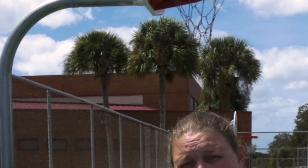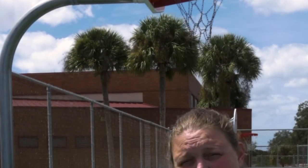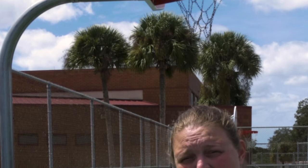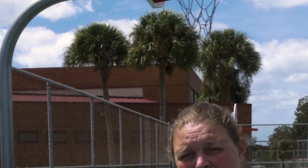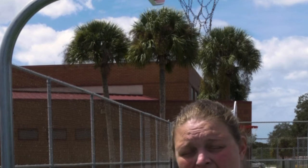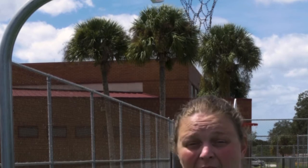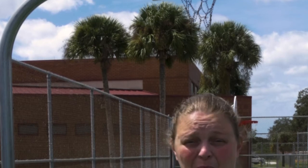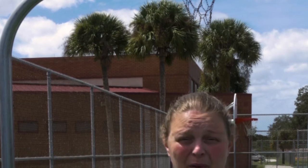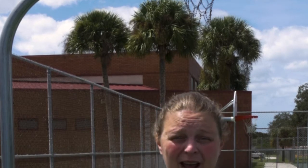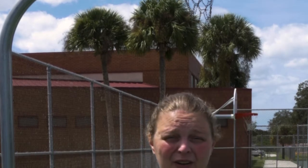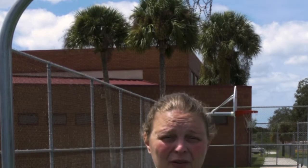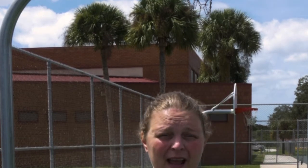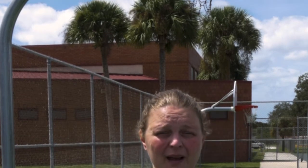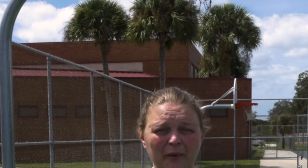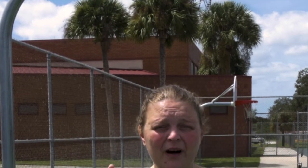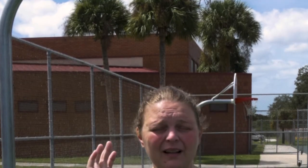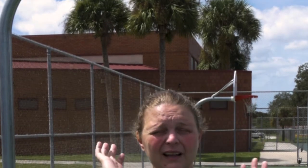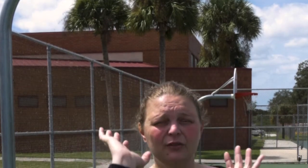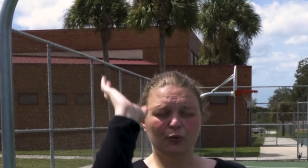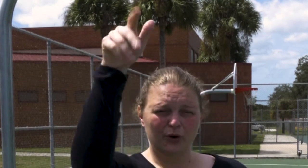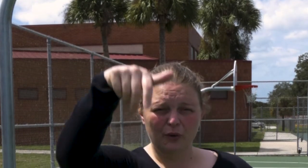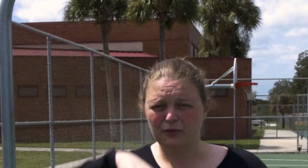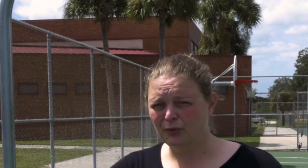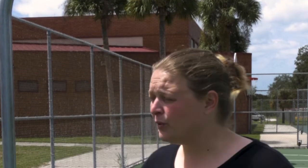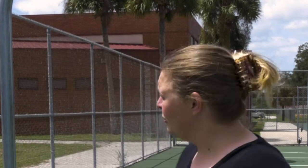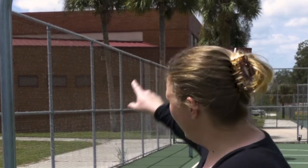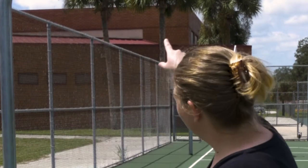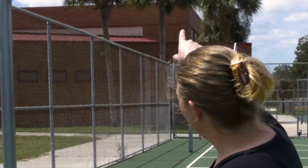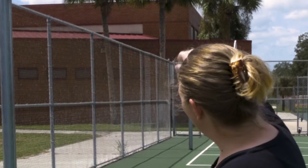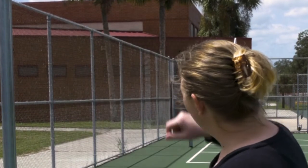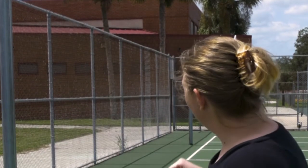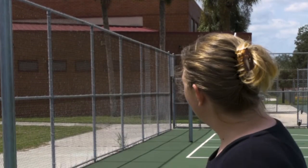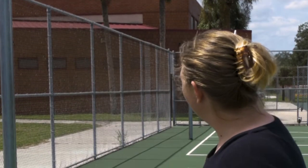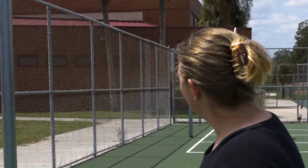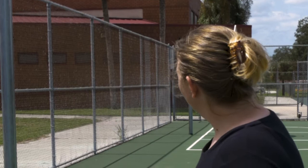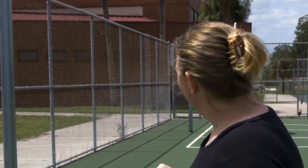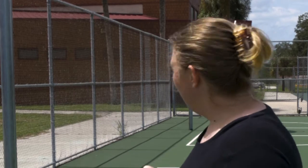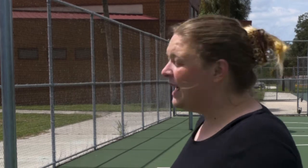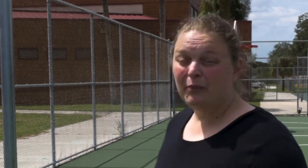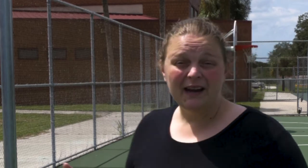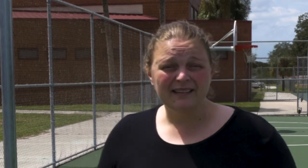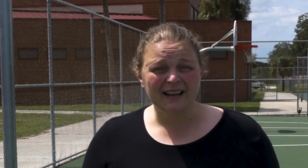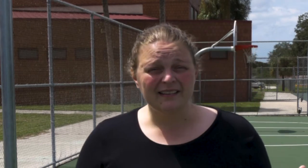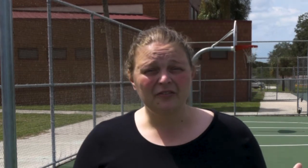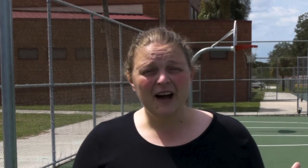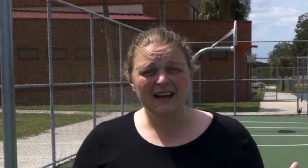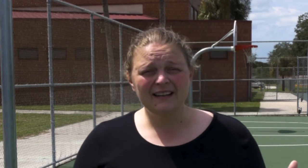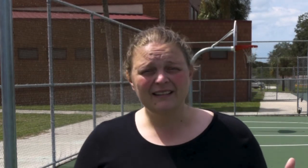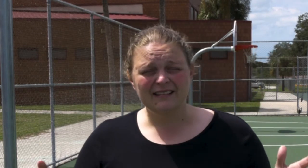hoop. I bet you take a ball and throw it through that hoop. I bet it's lots of fun to see